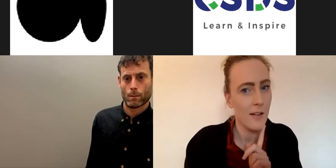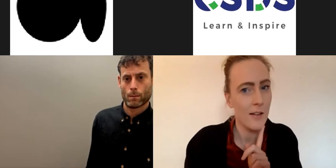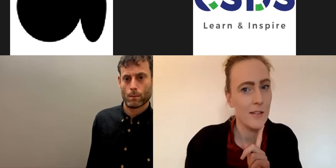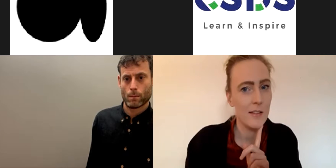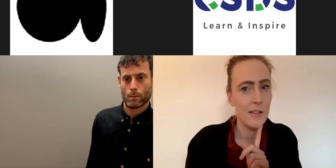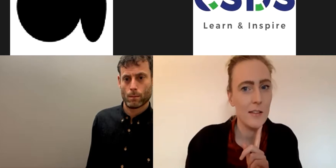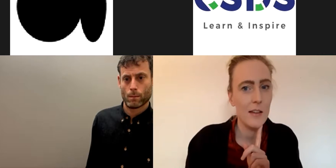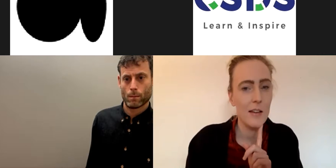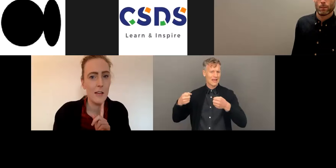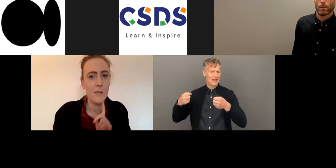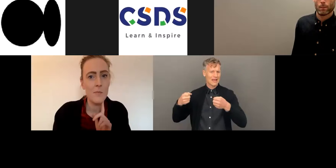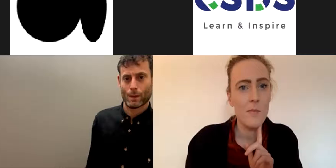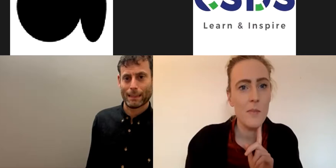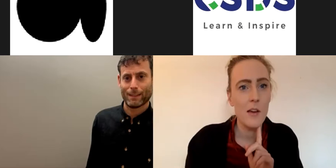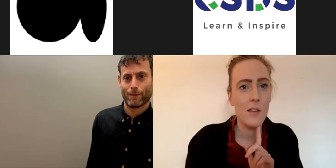and